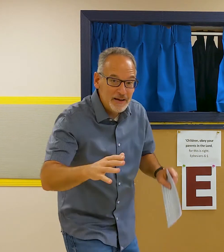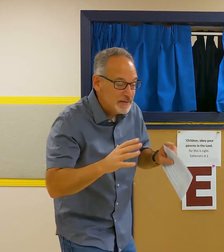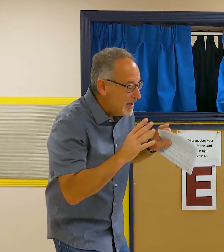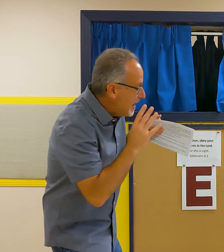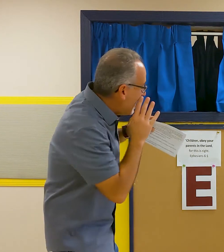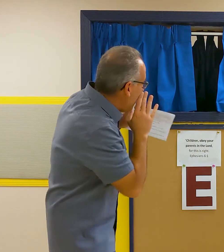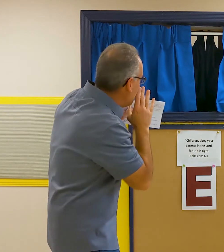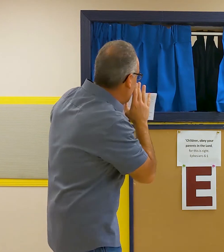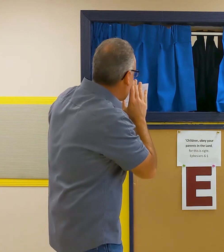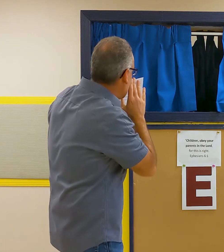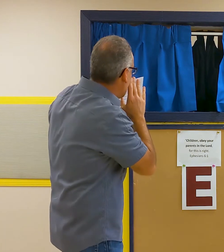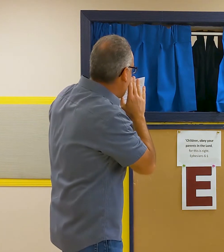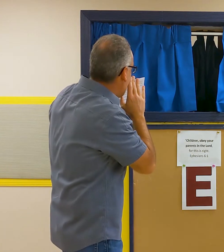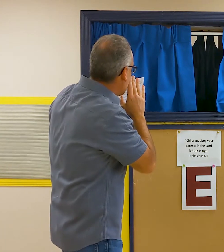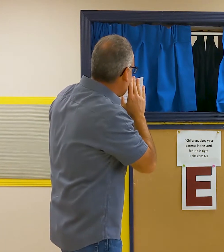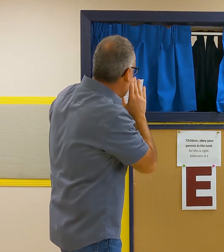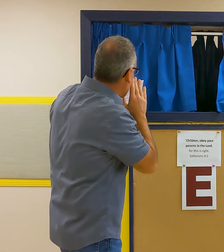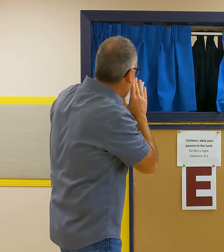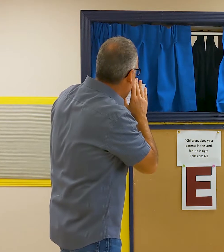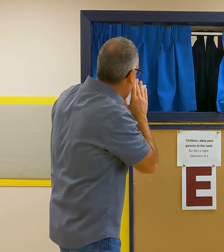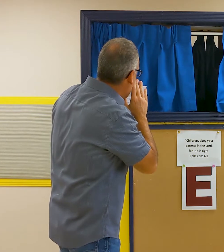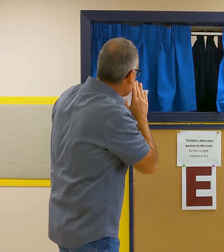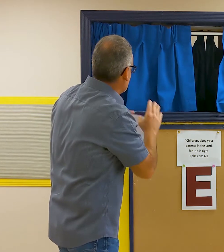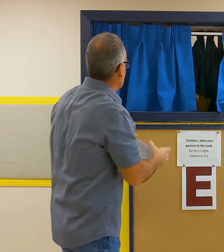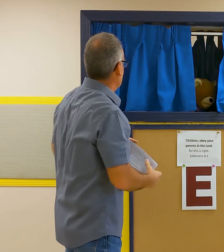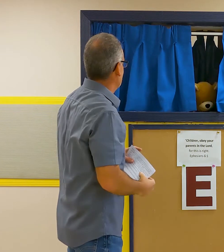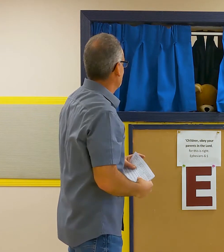1, 2, 3, 4, 5. Hey, Cubby Bear, come on out!